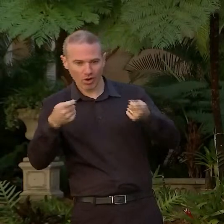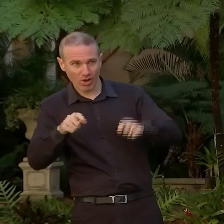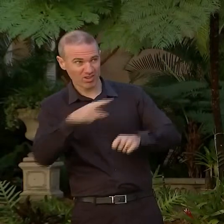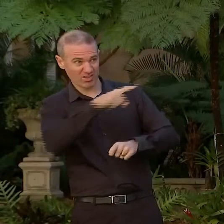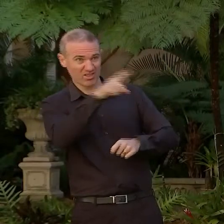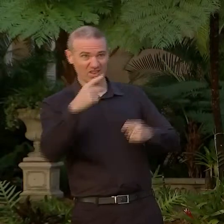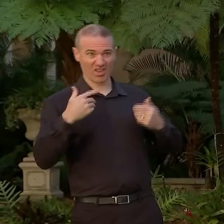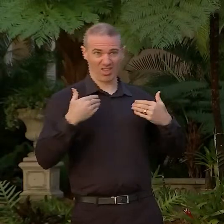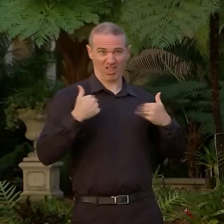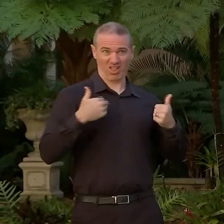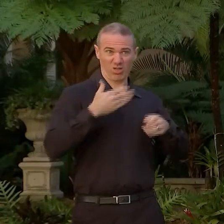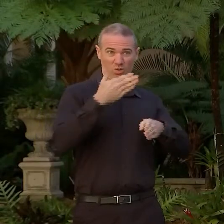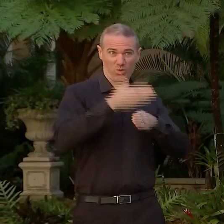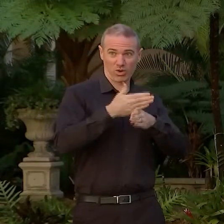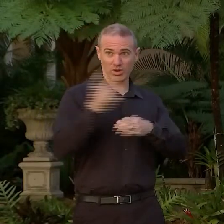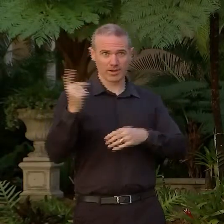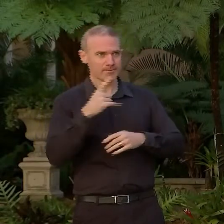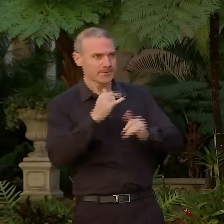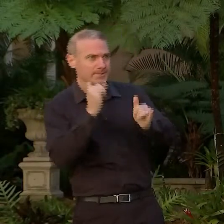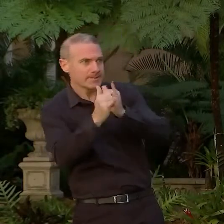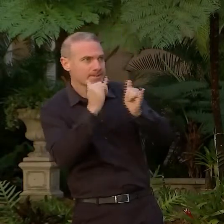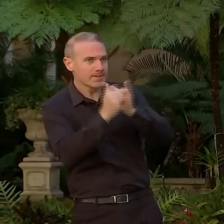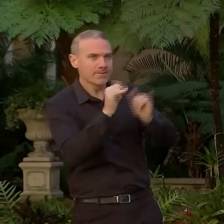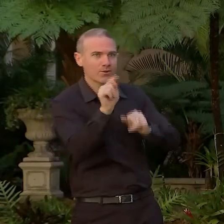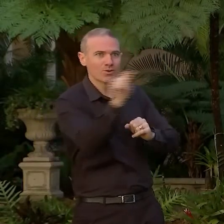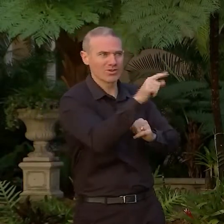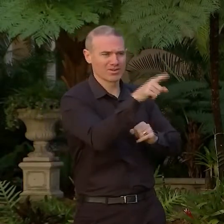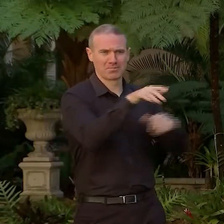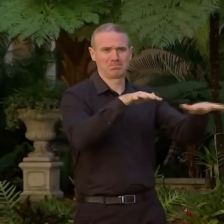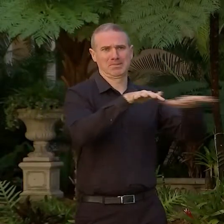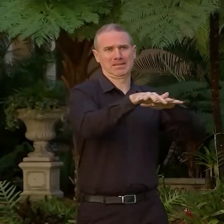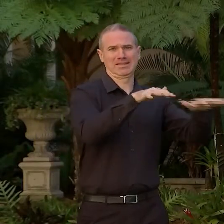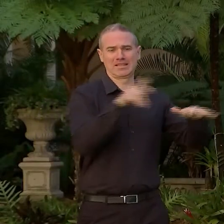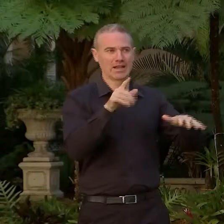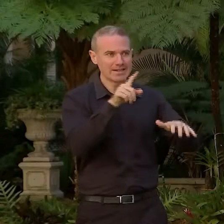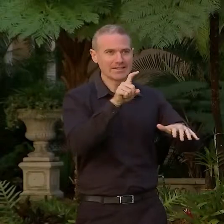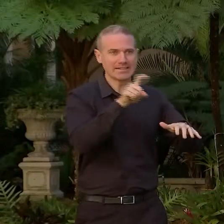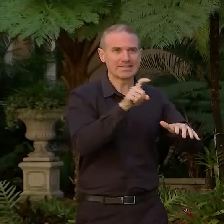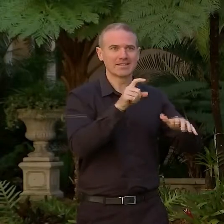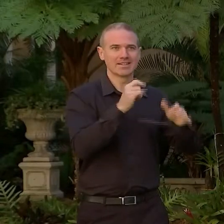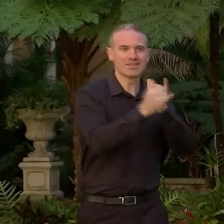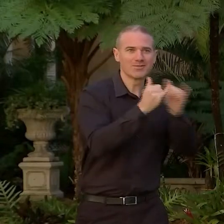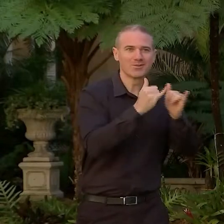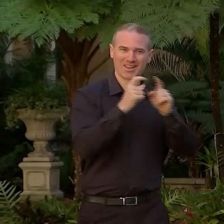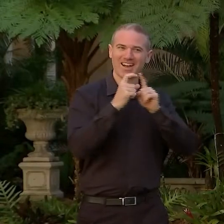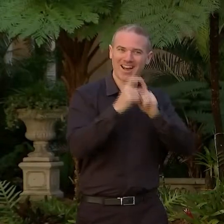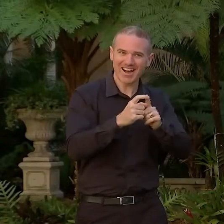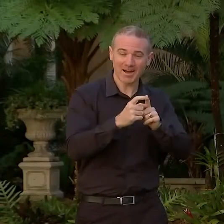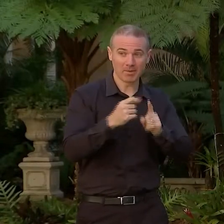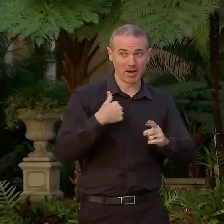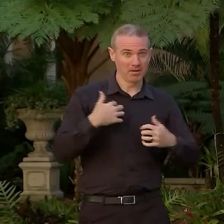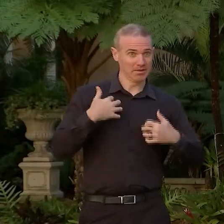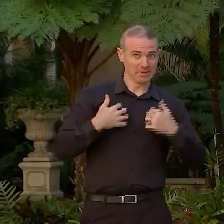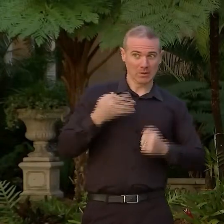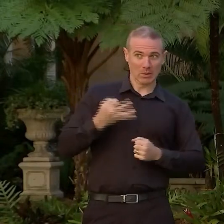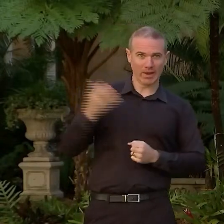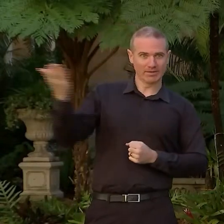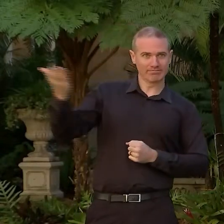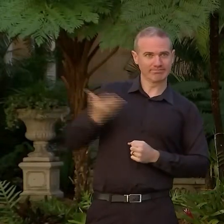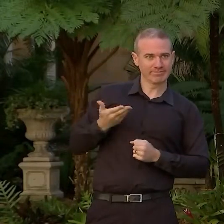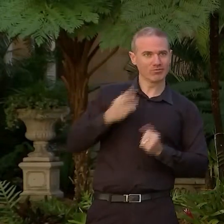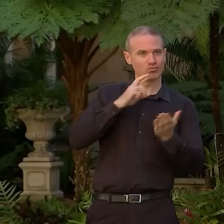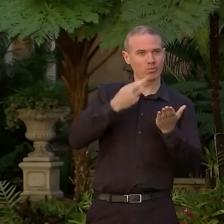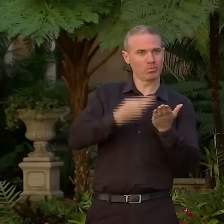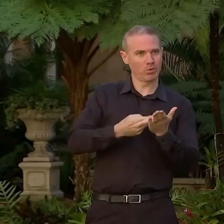workers are also busy doing a whole lot of other things. But I am keen to see this report, and I understand that